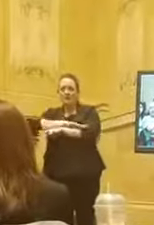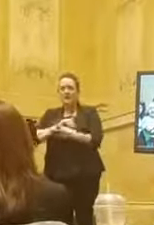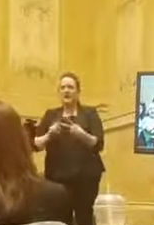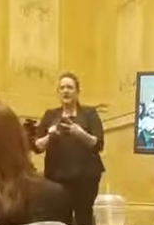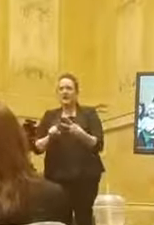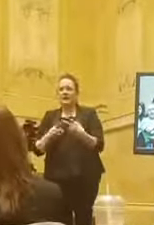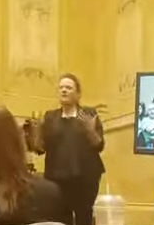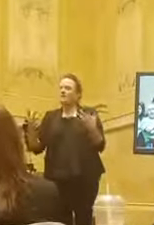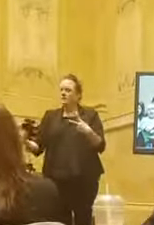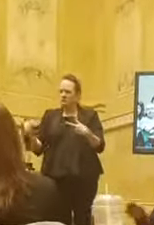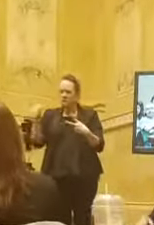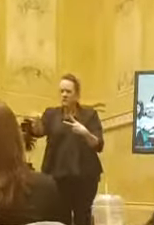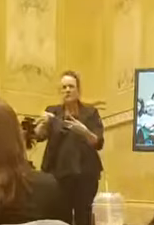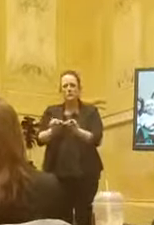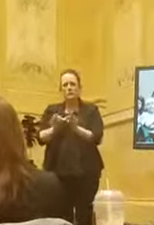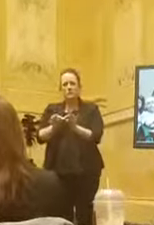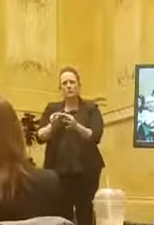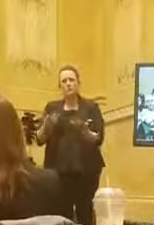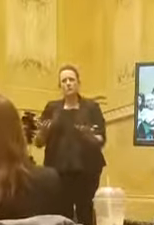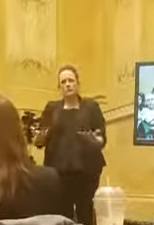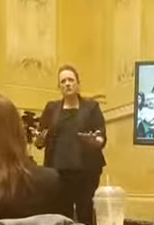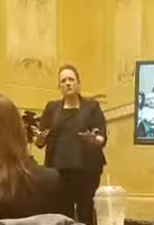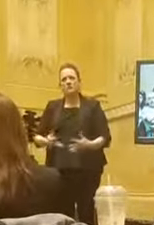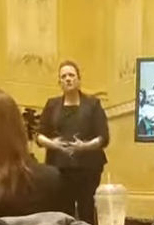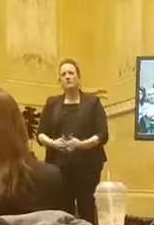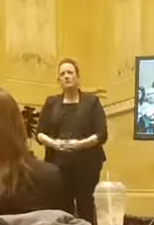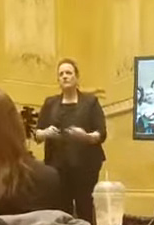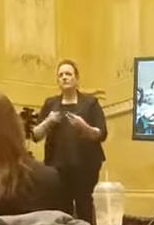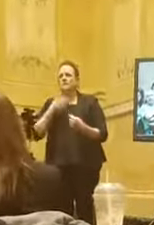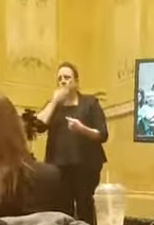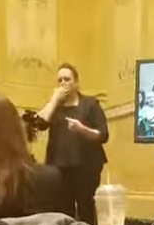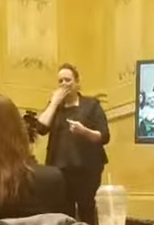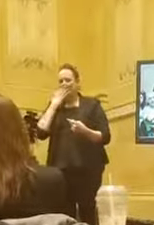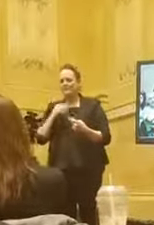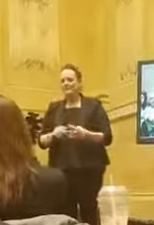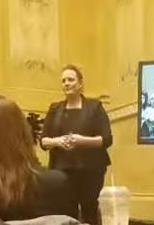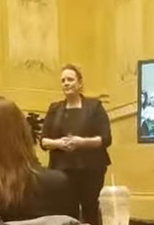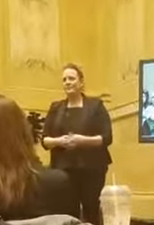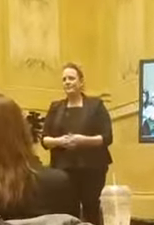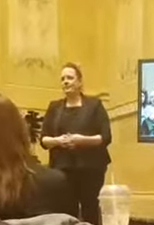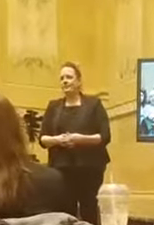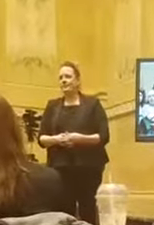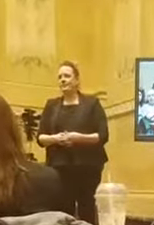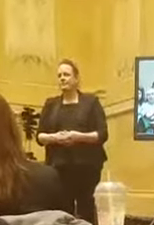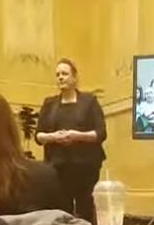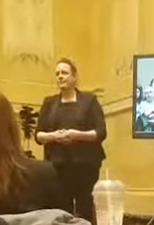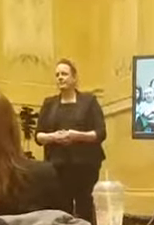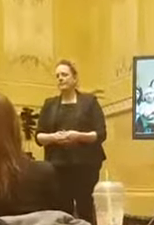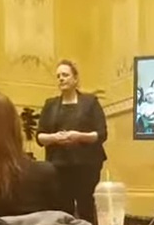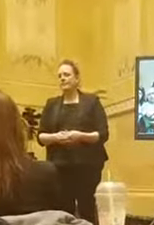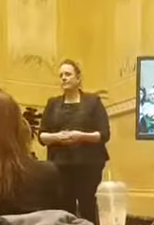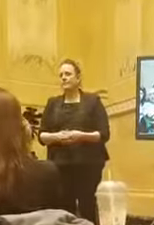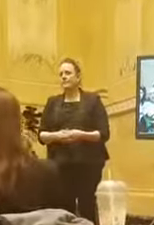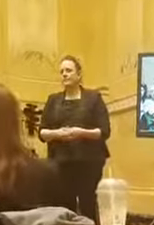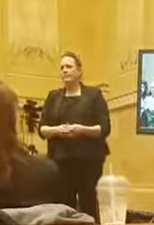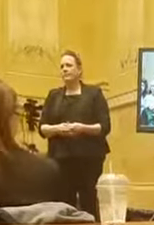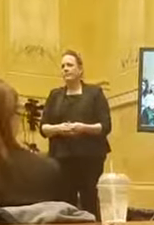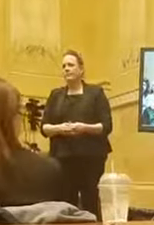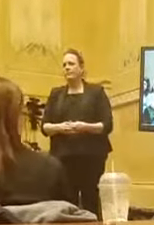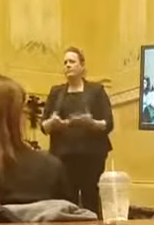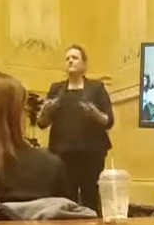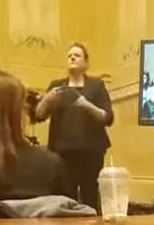in a K-4 program, and we want her to have access to that K-4 program all day, not just an hour, not just 2 hours. We want